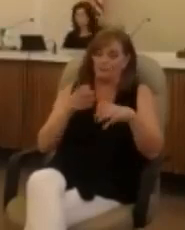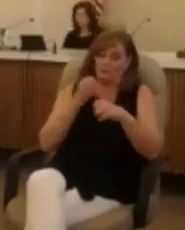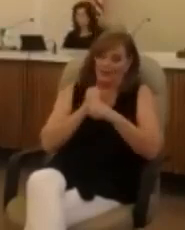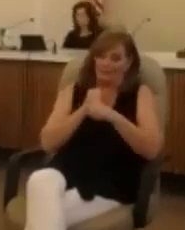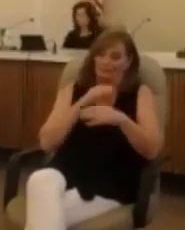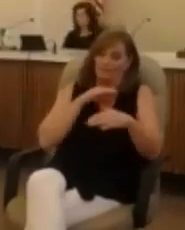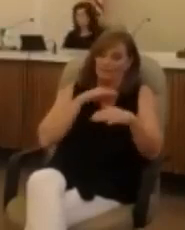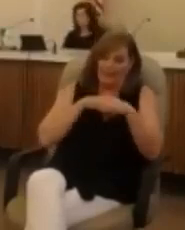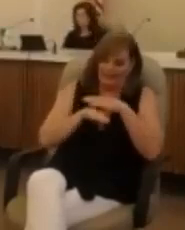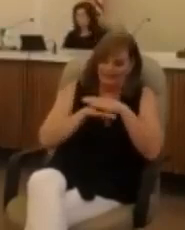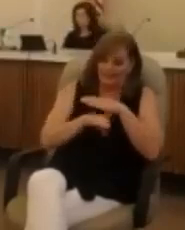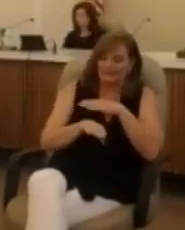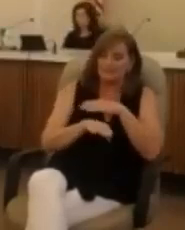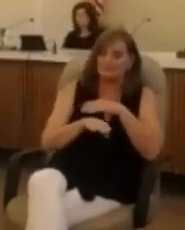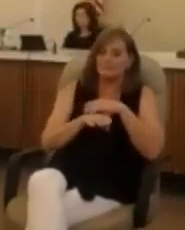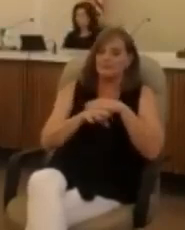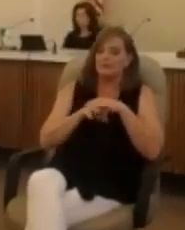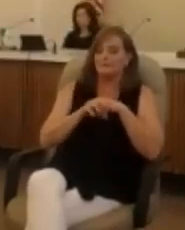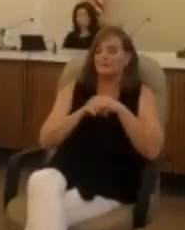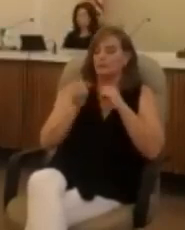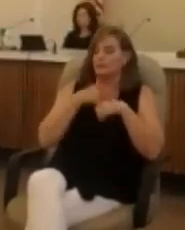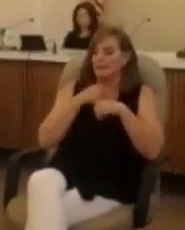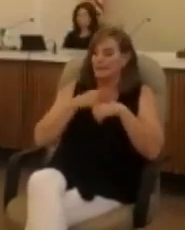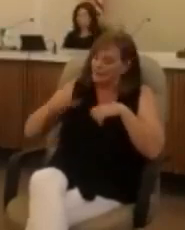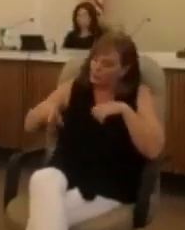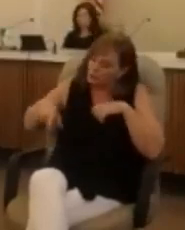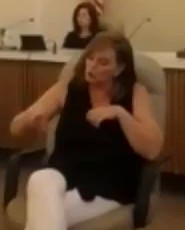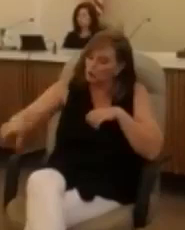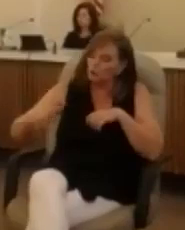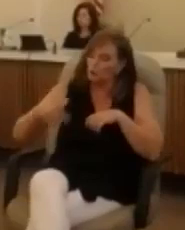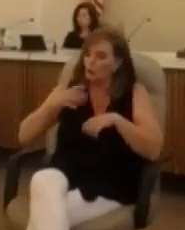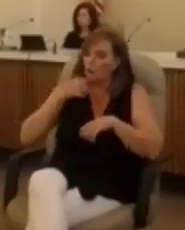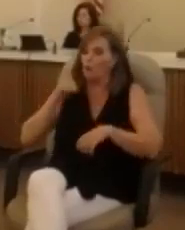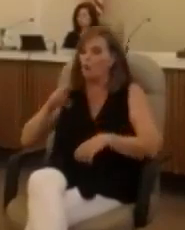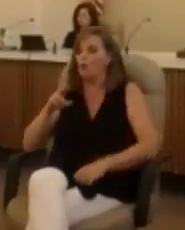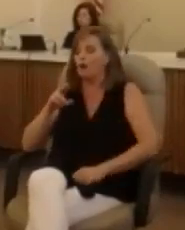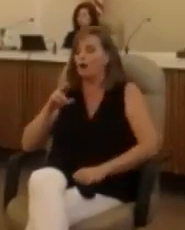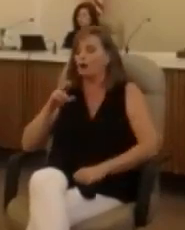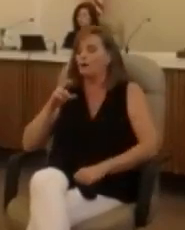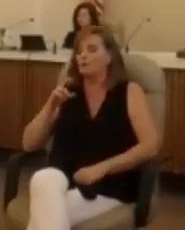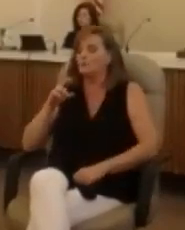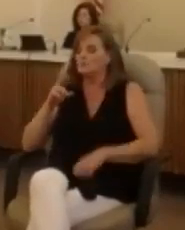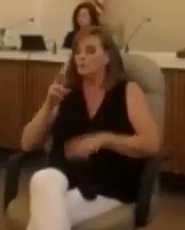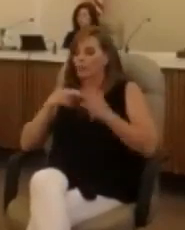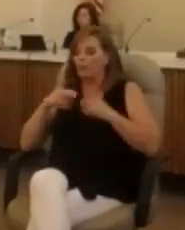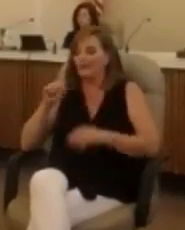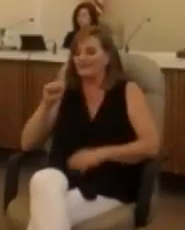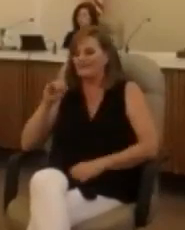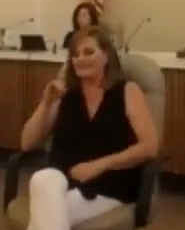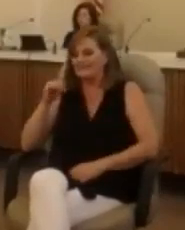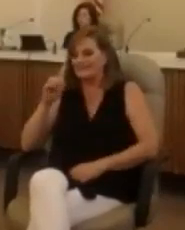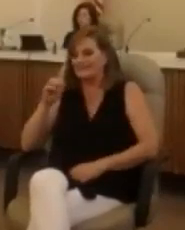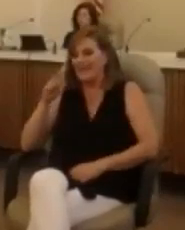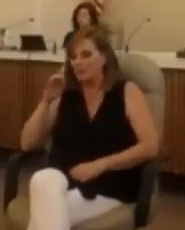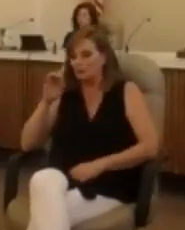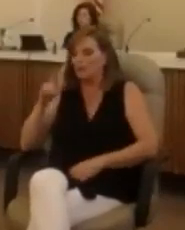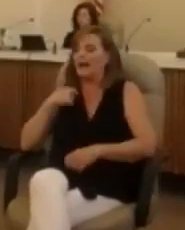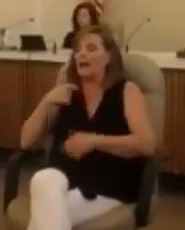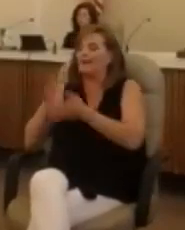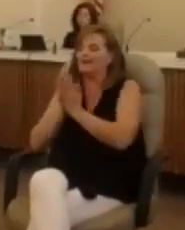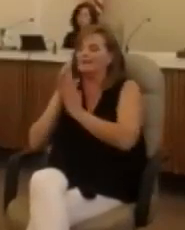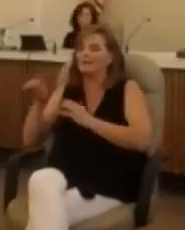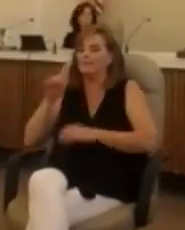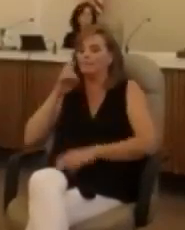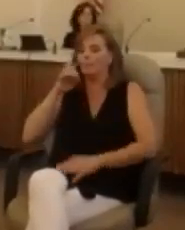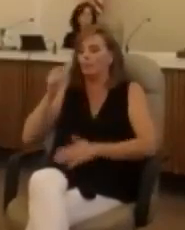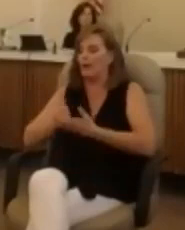easements in order to put a shoulder/sidewalk on the road, would they be willing to do that? So I've